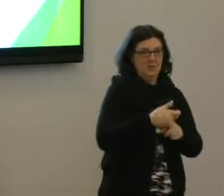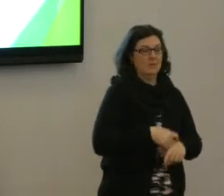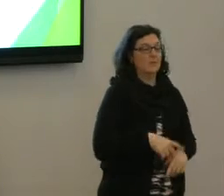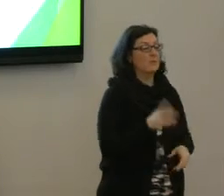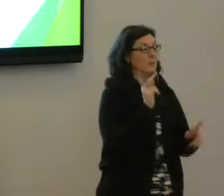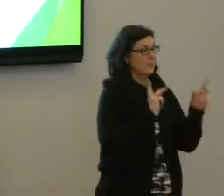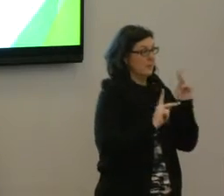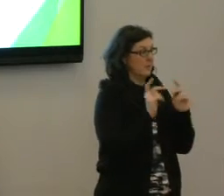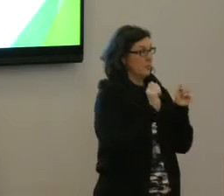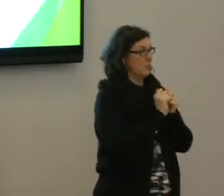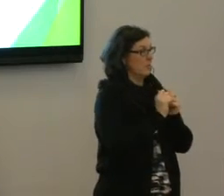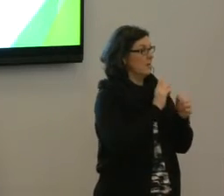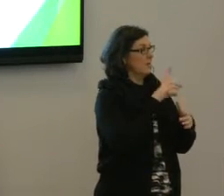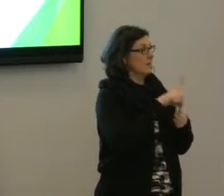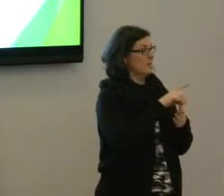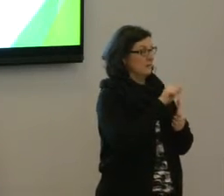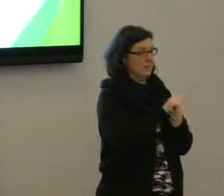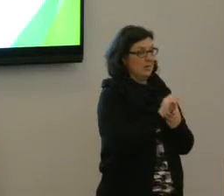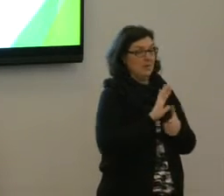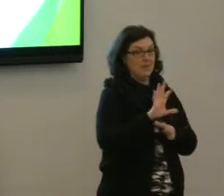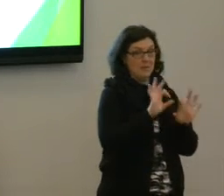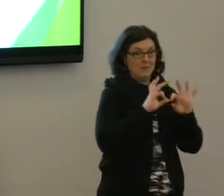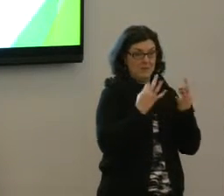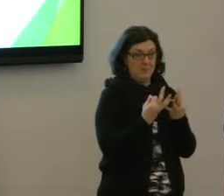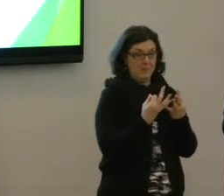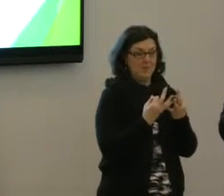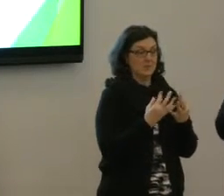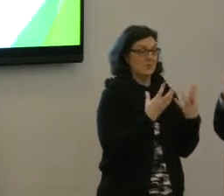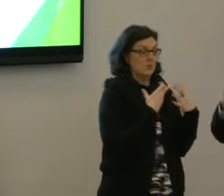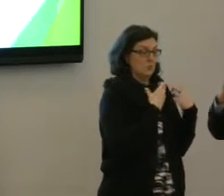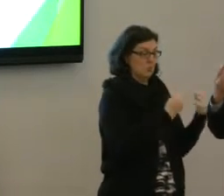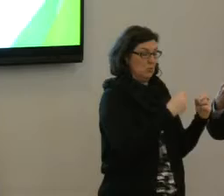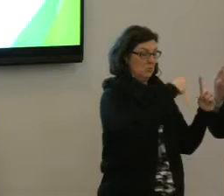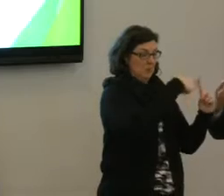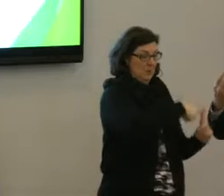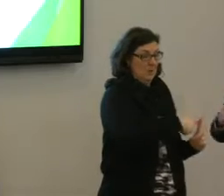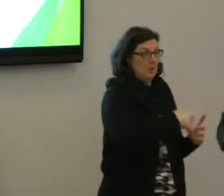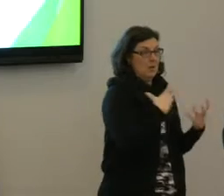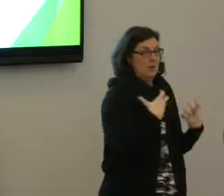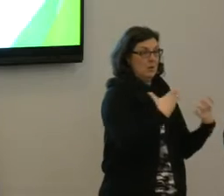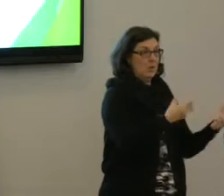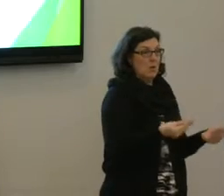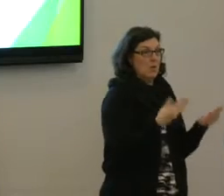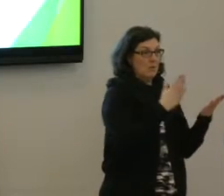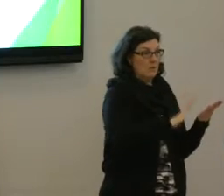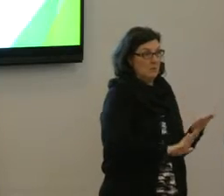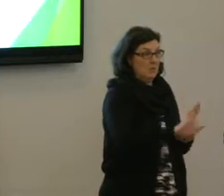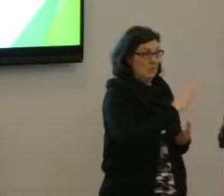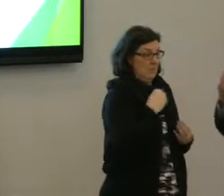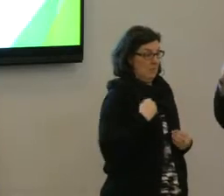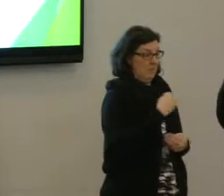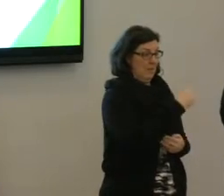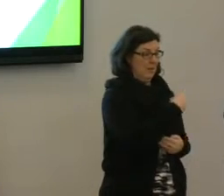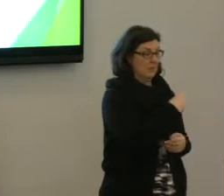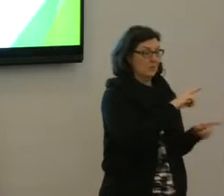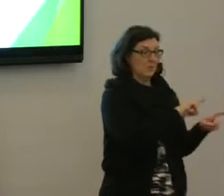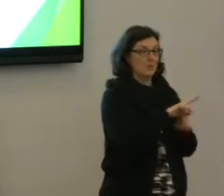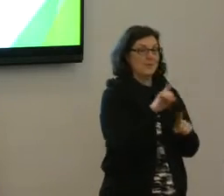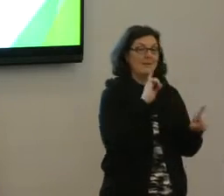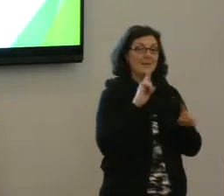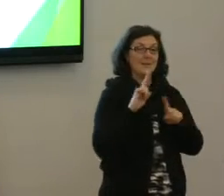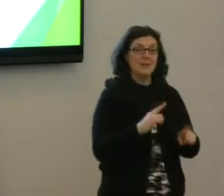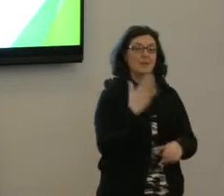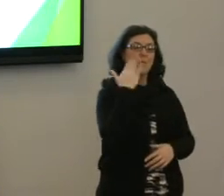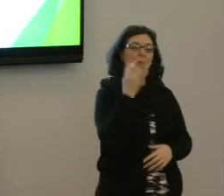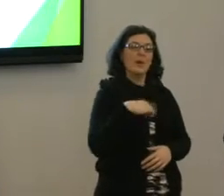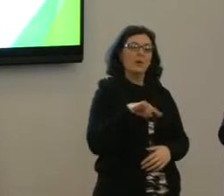families, the strengths that a congregation has and thinks it offers to its members are the answers to the question of